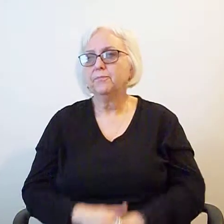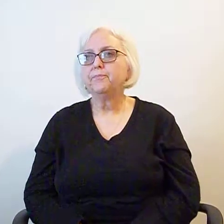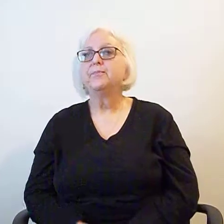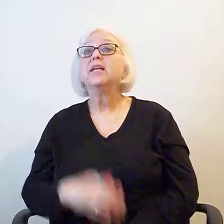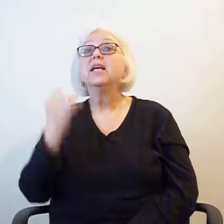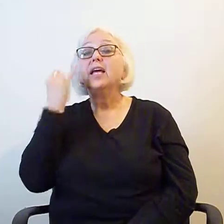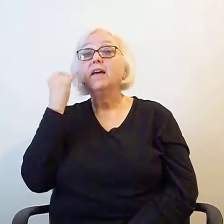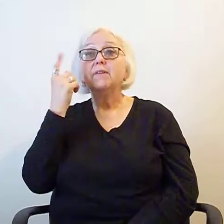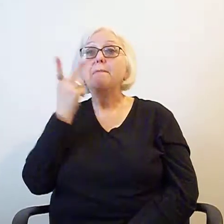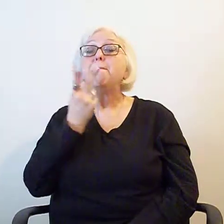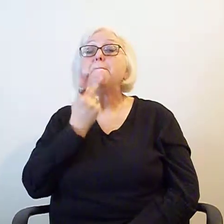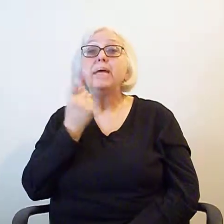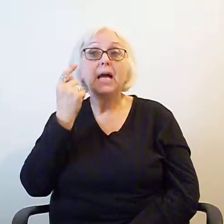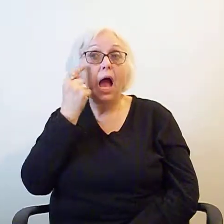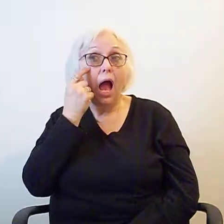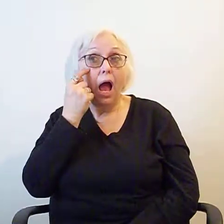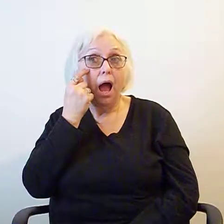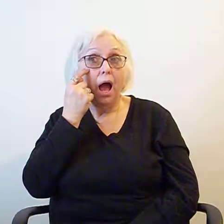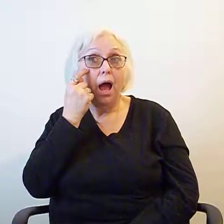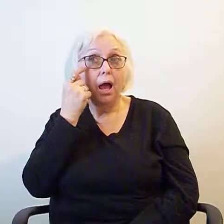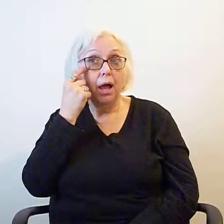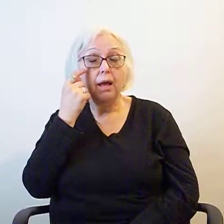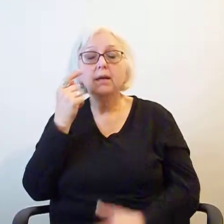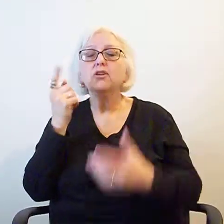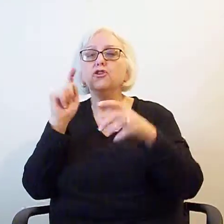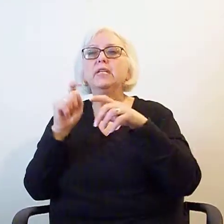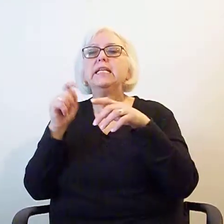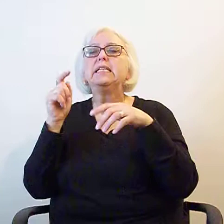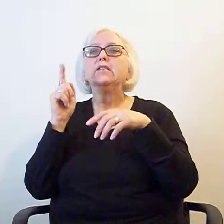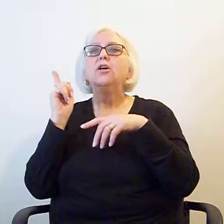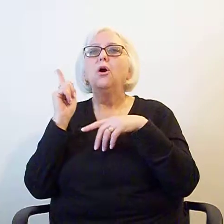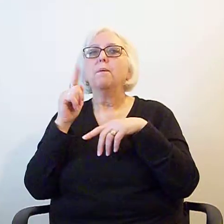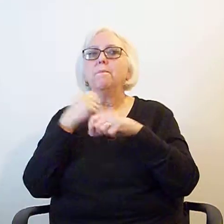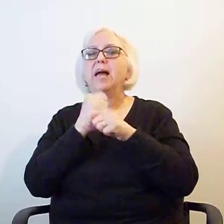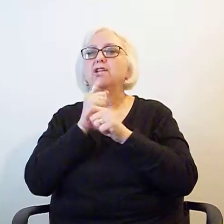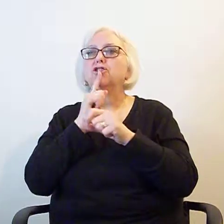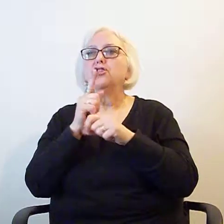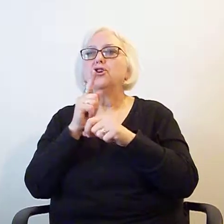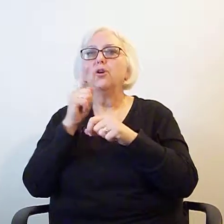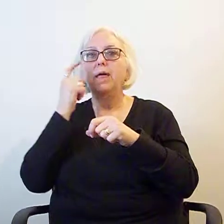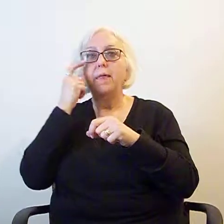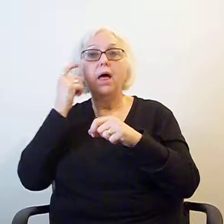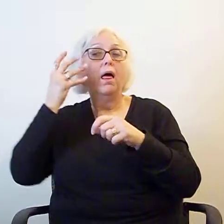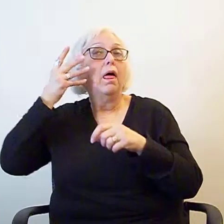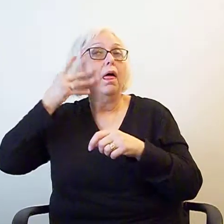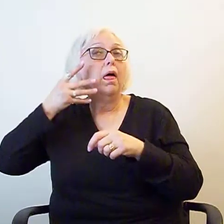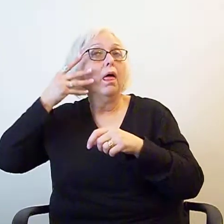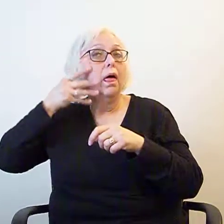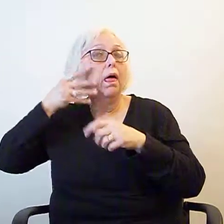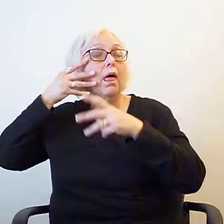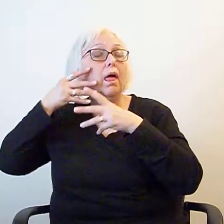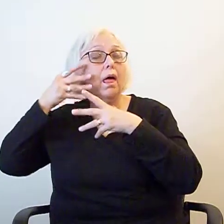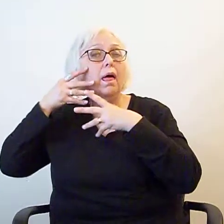have pink eye, you need to make sure the drainage has